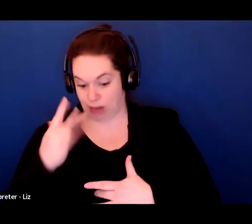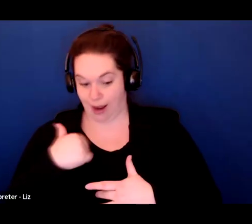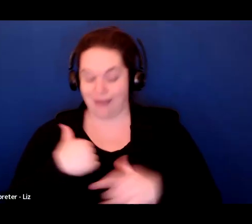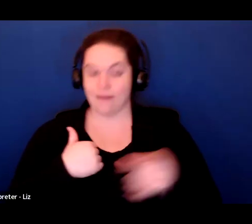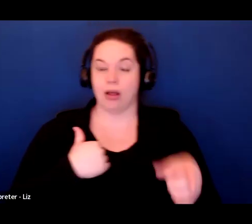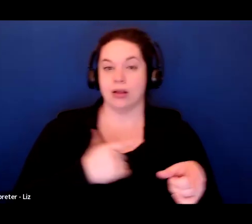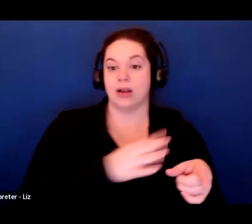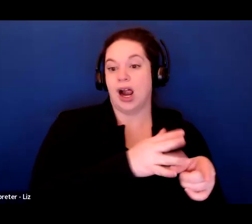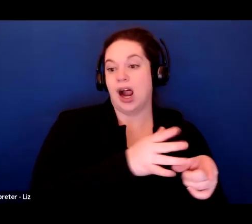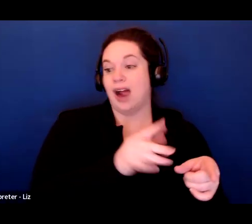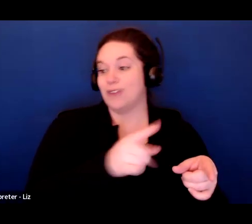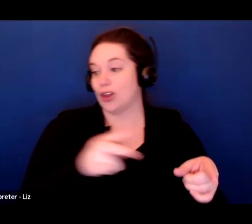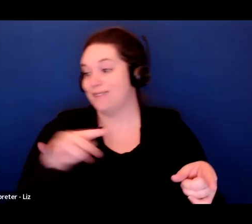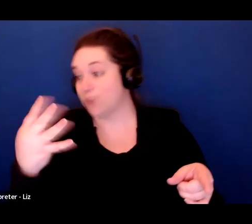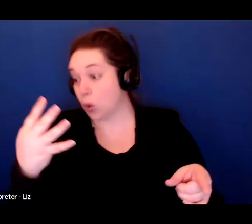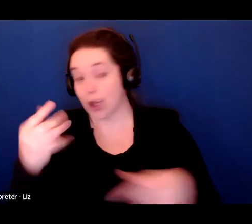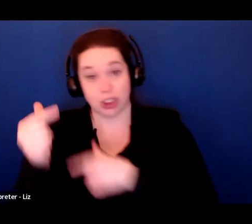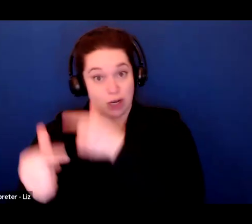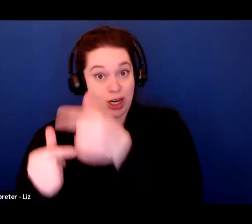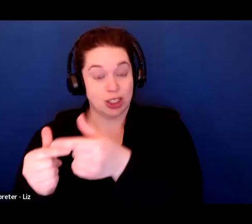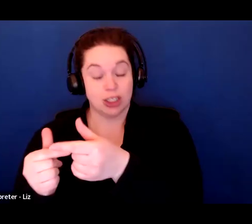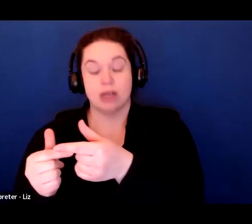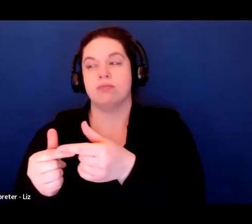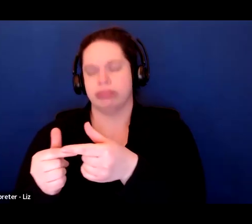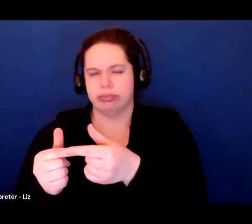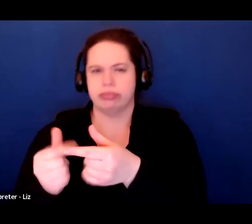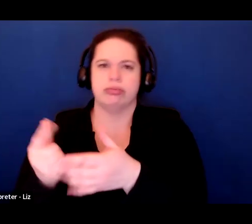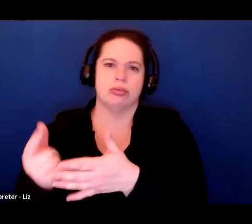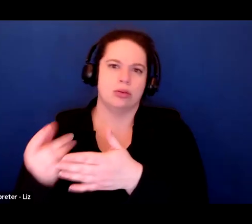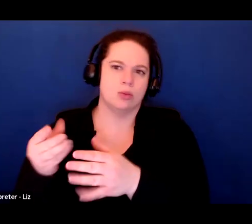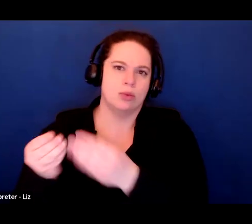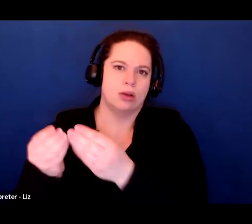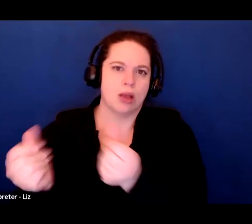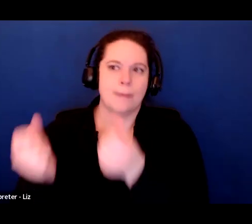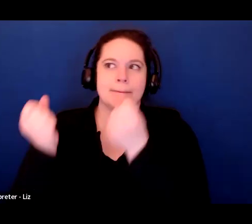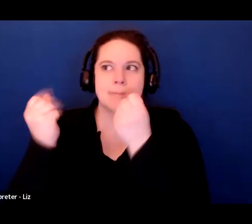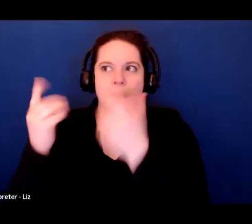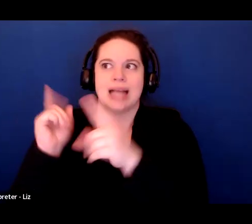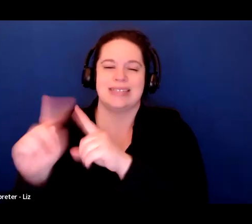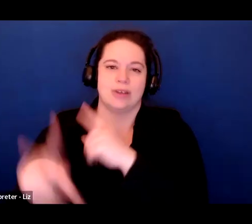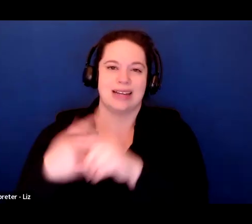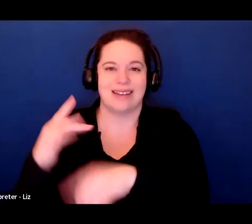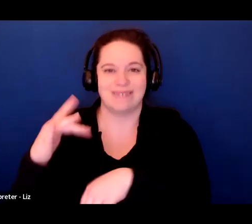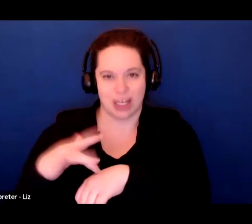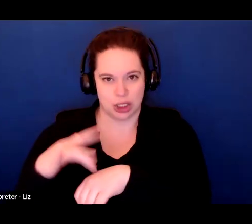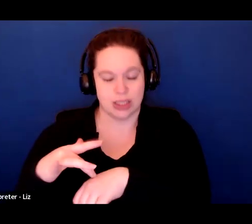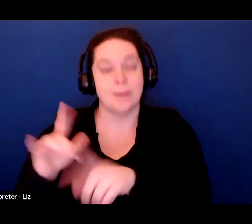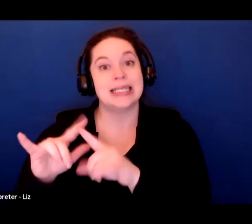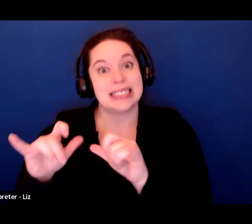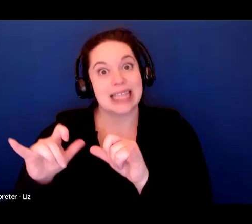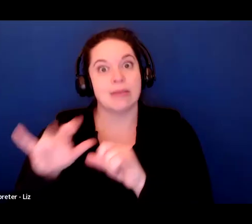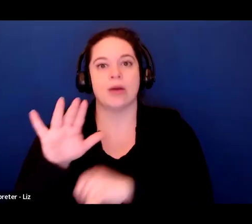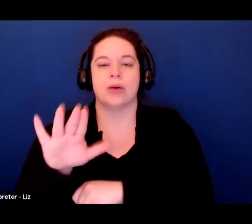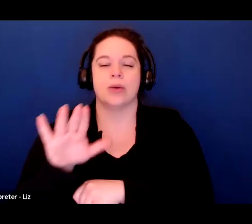like a fourth generation antibiotic, it's going to treat a lot of different infections, but it's also going to raise